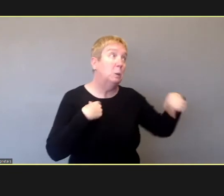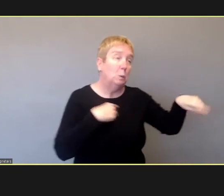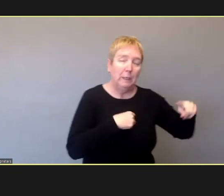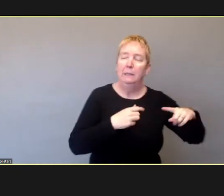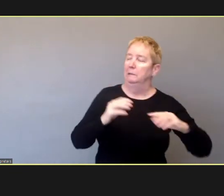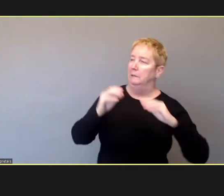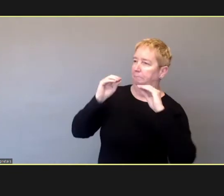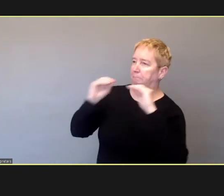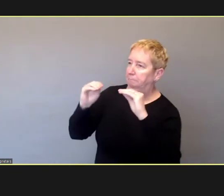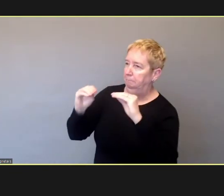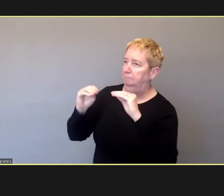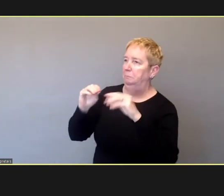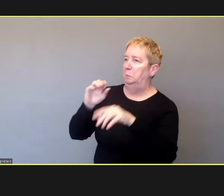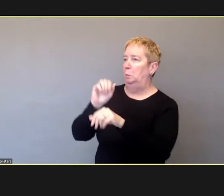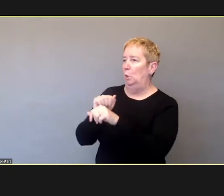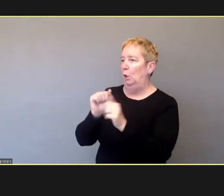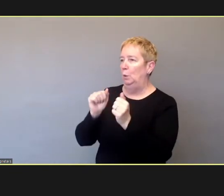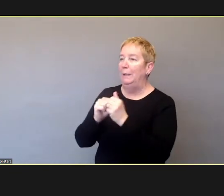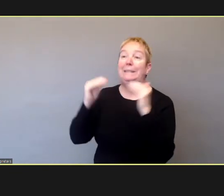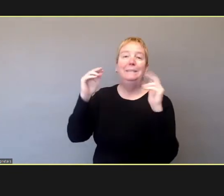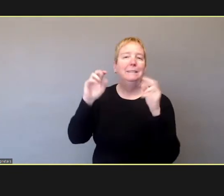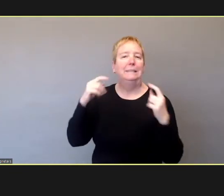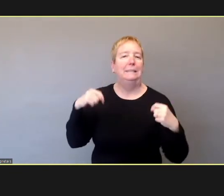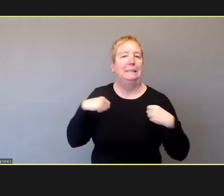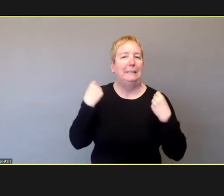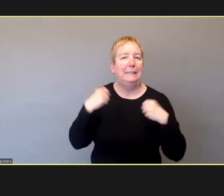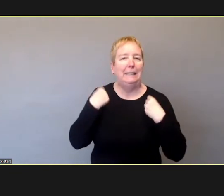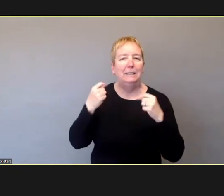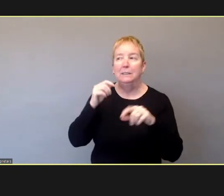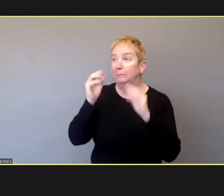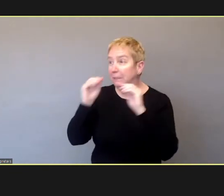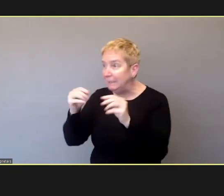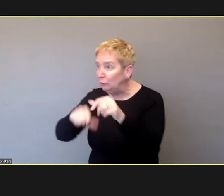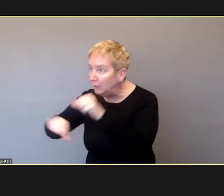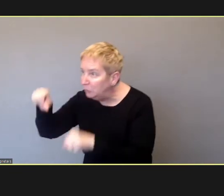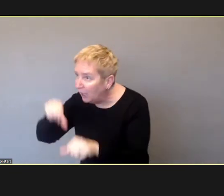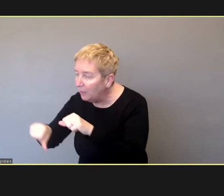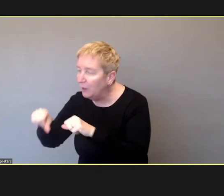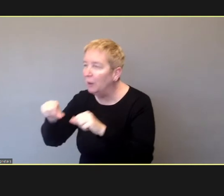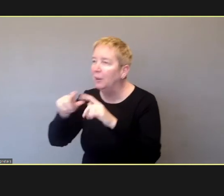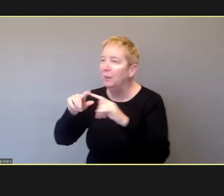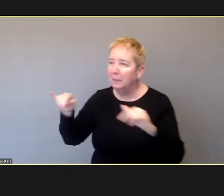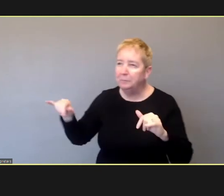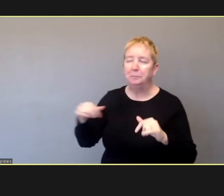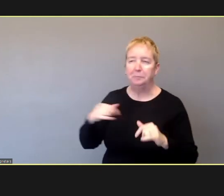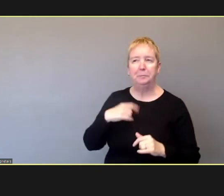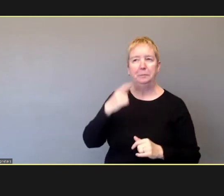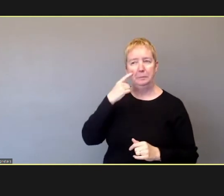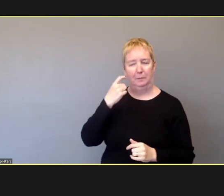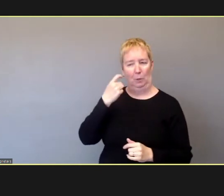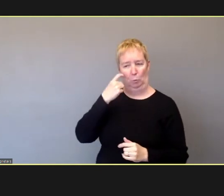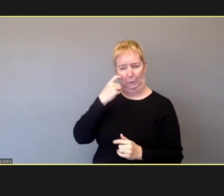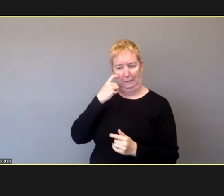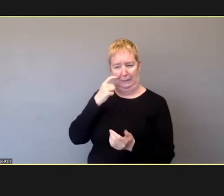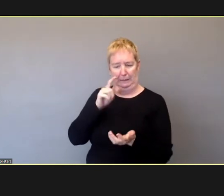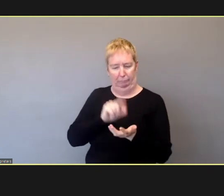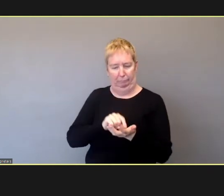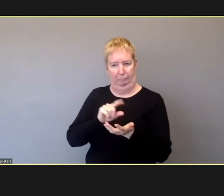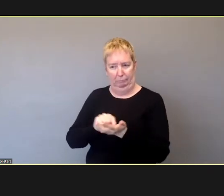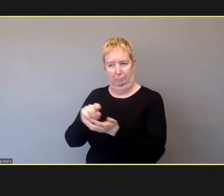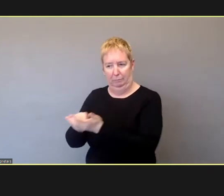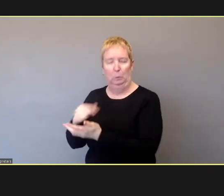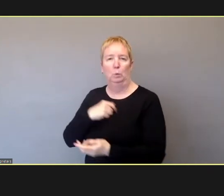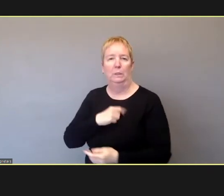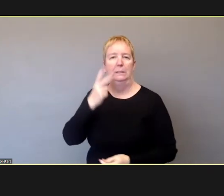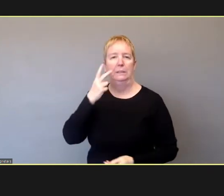teen peers and the like. And I think the recent RFPs and activity is more based on